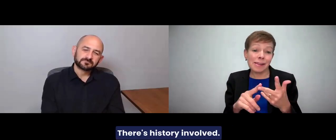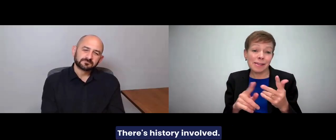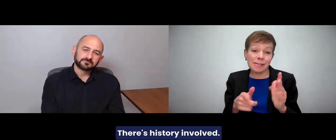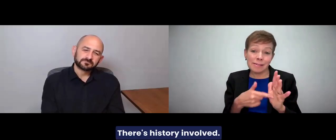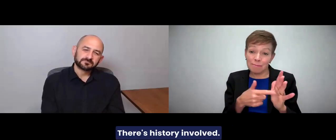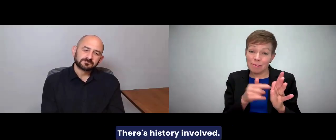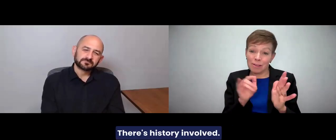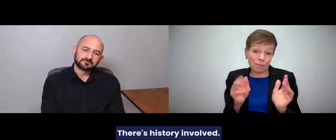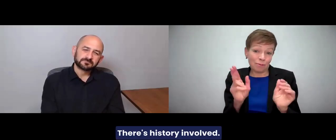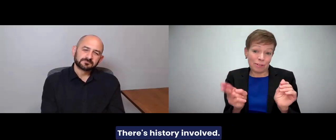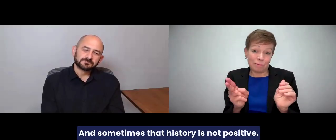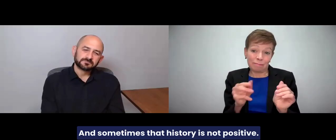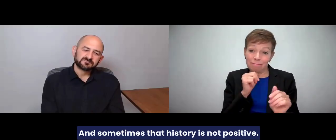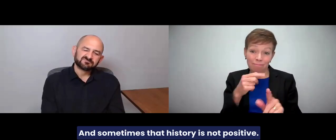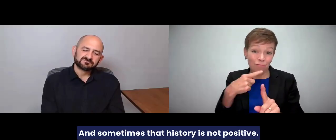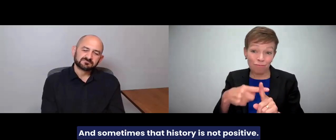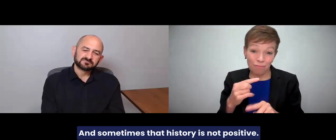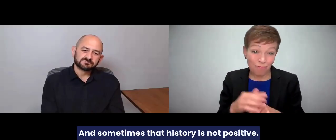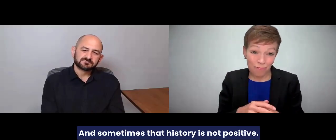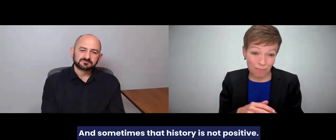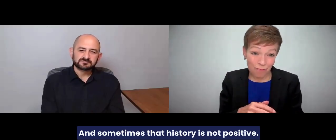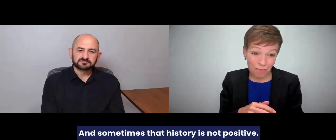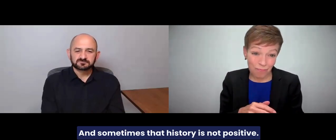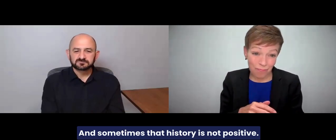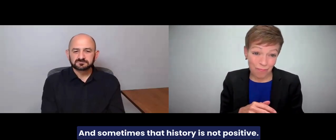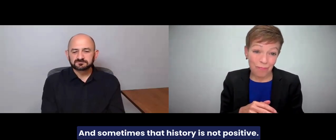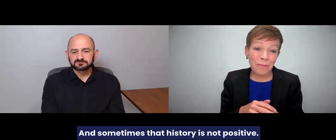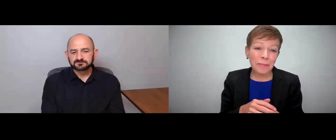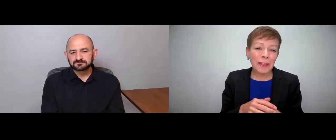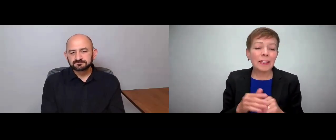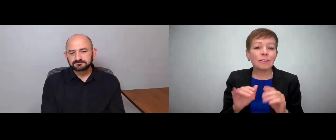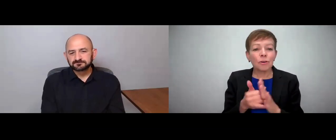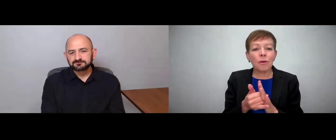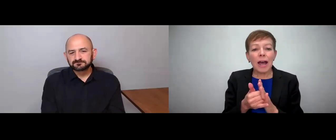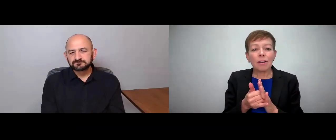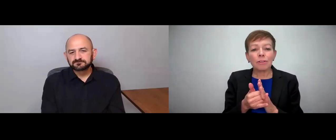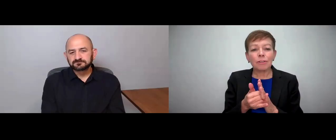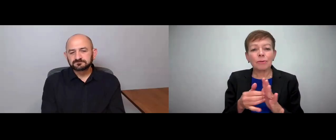There's history involved, and sometimes that history is not positive.